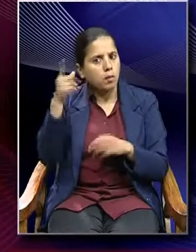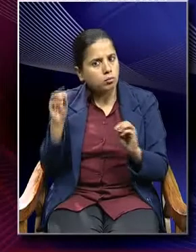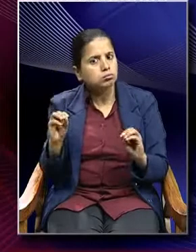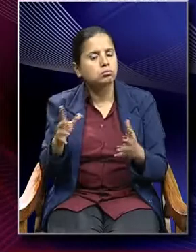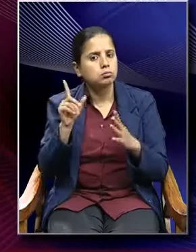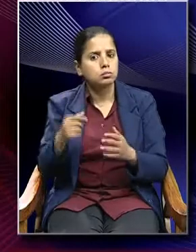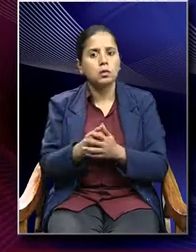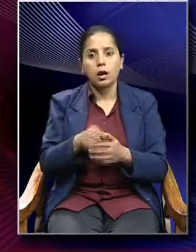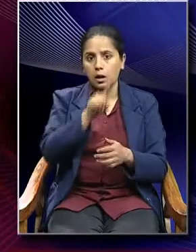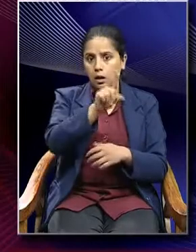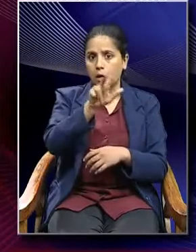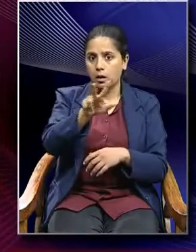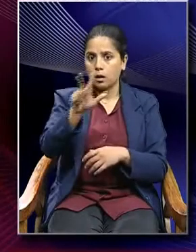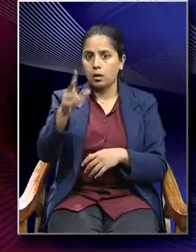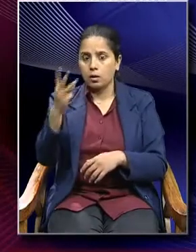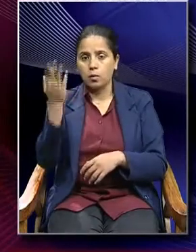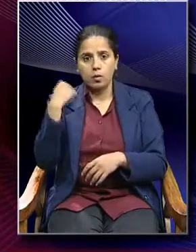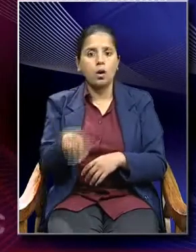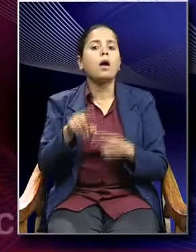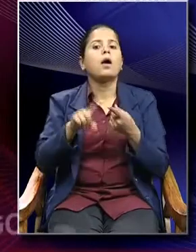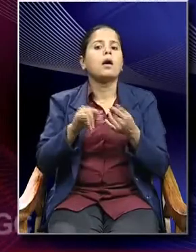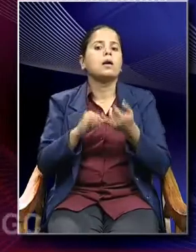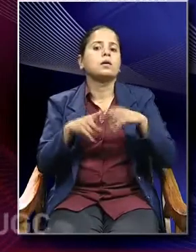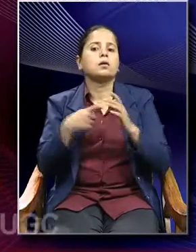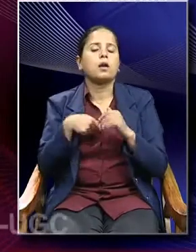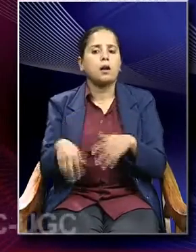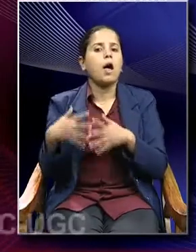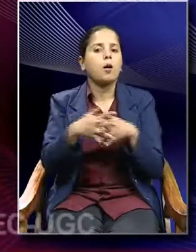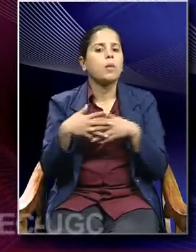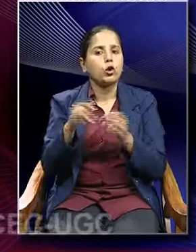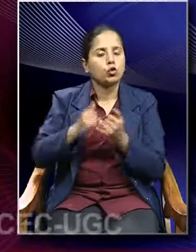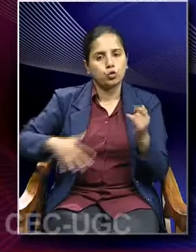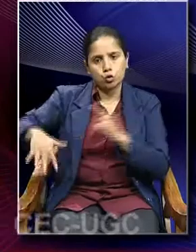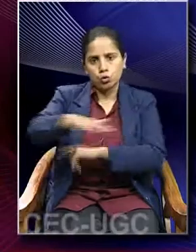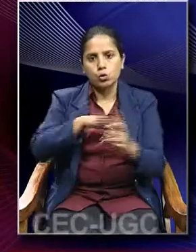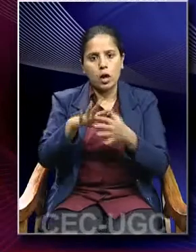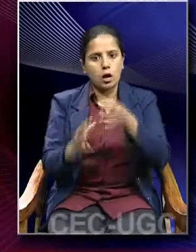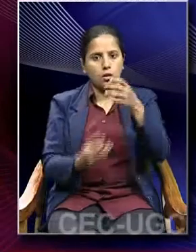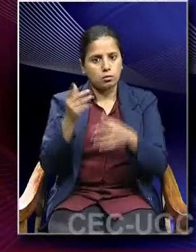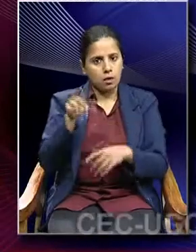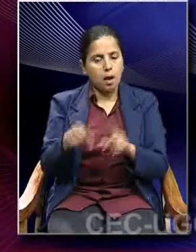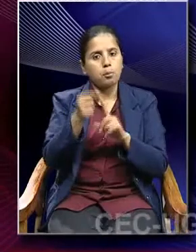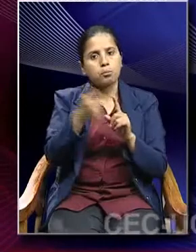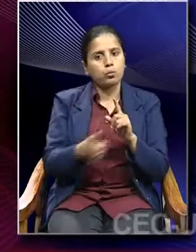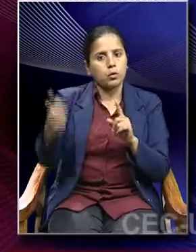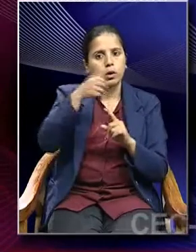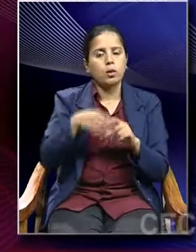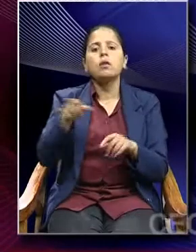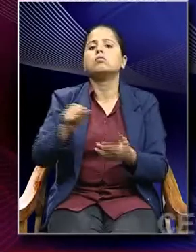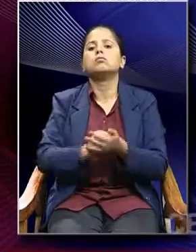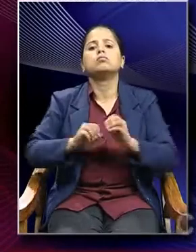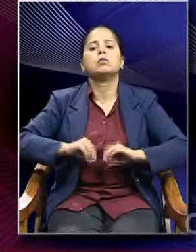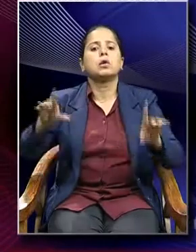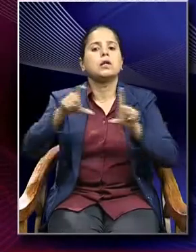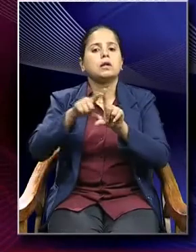1883, Lester F. Ward, who was the president of American Sociological Association, published Dynamic